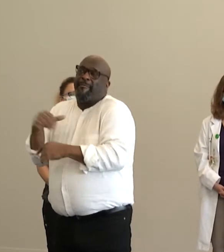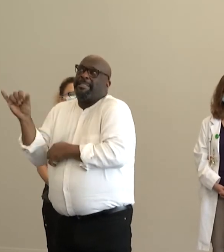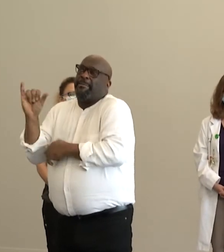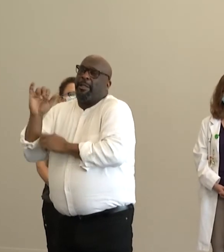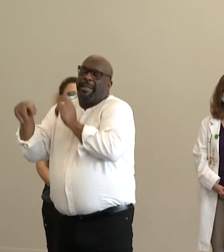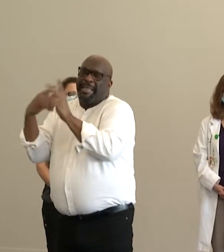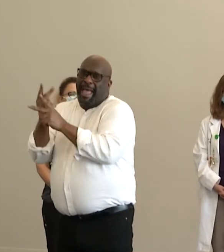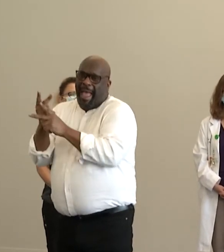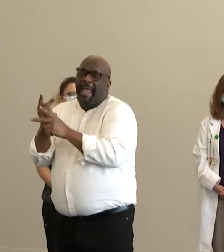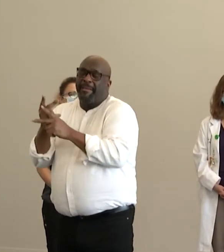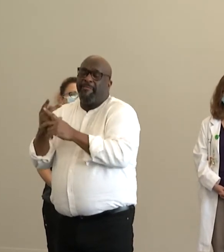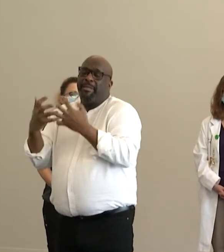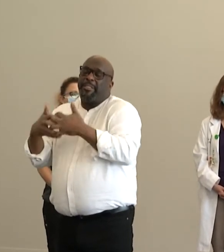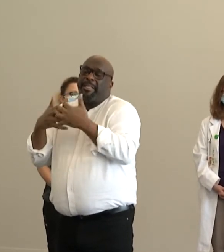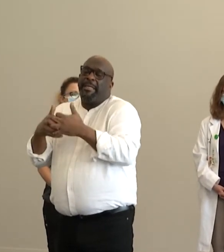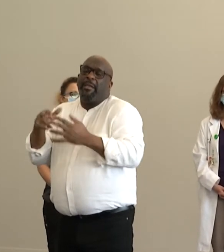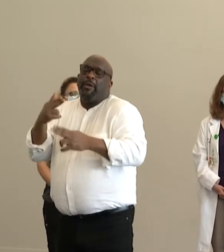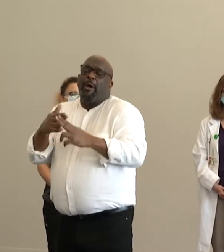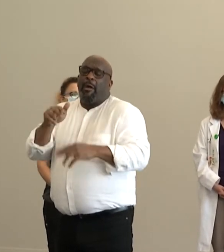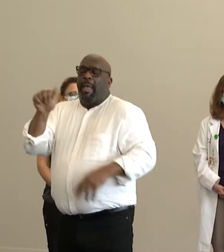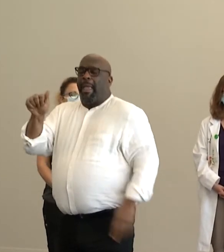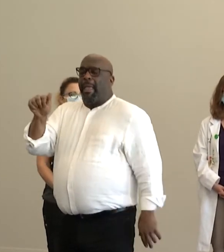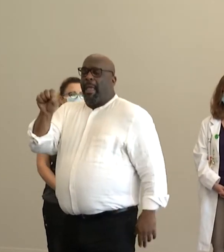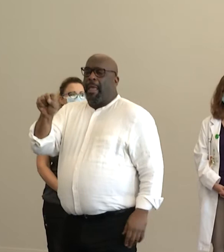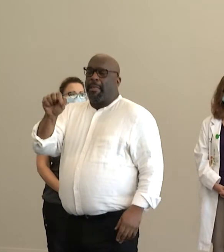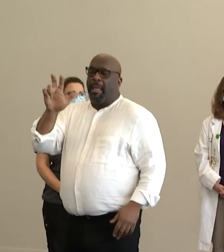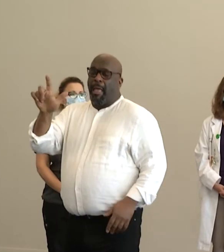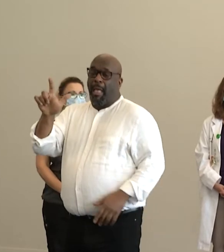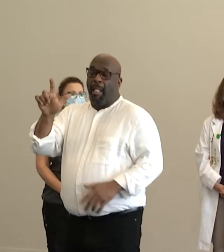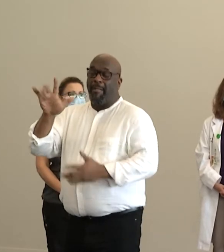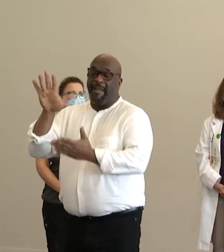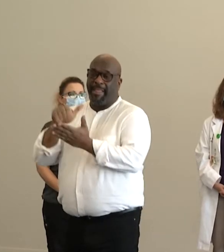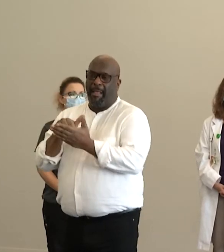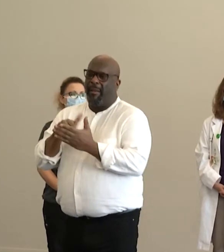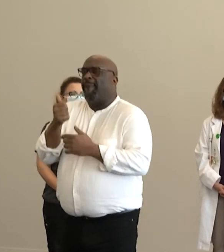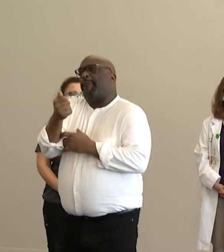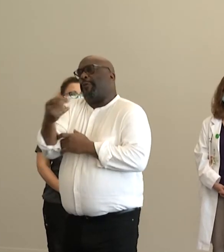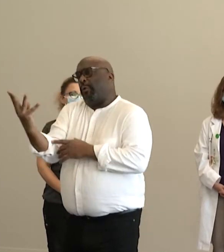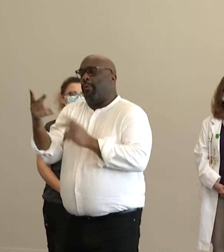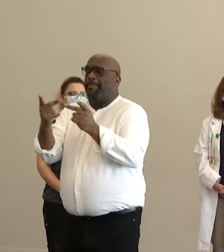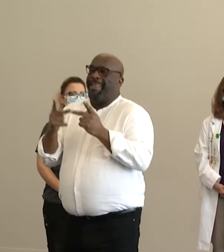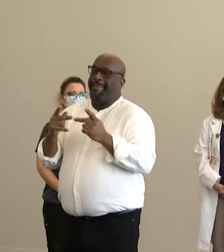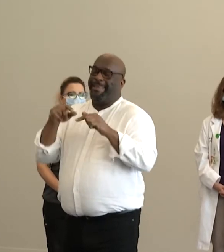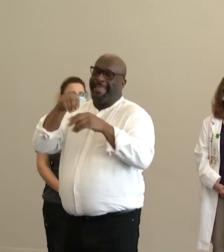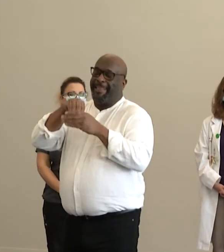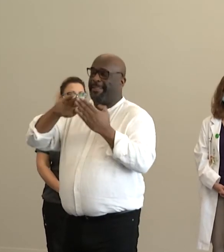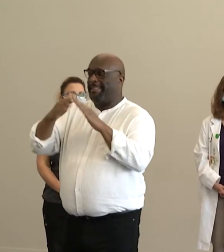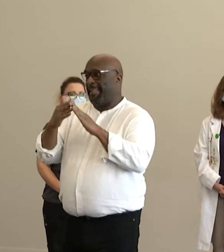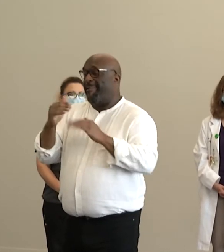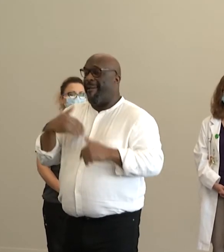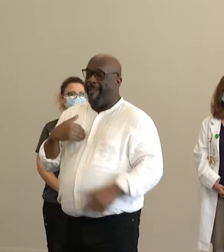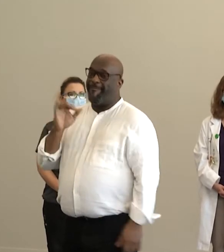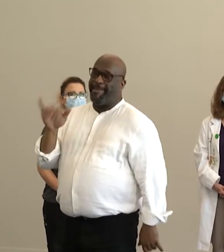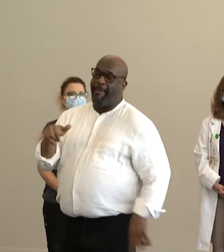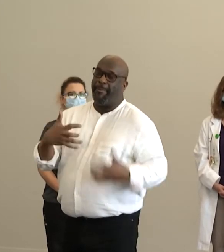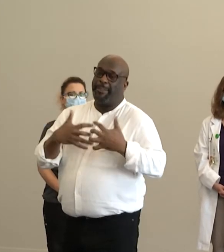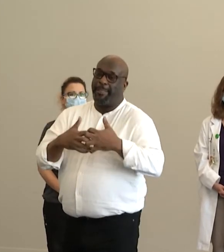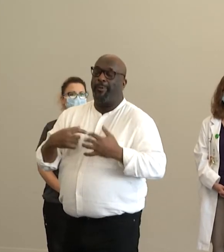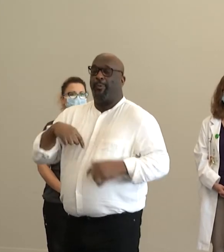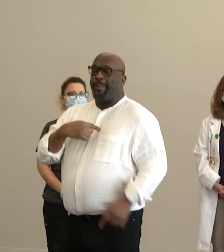the ASL 5000. There's very few simulation centers in the city that actually have that, and we are one of them.